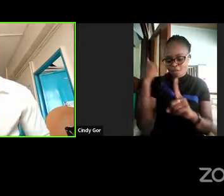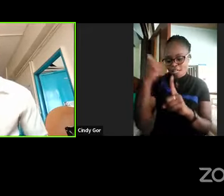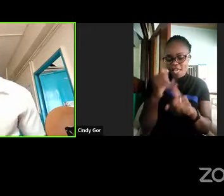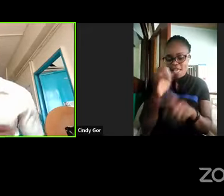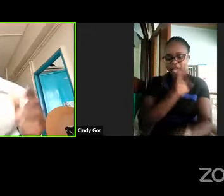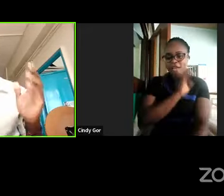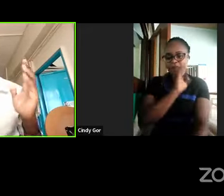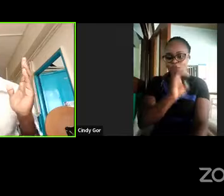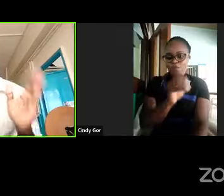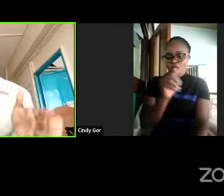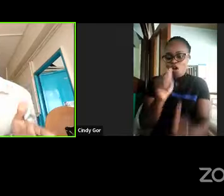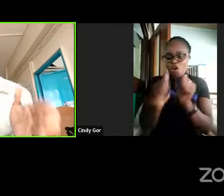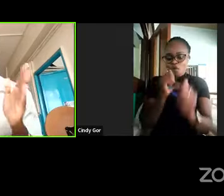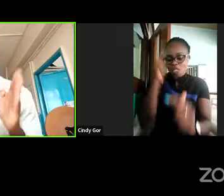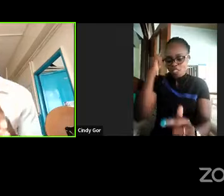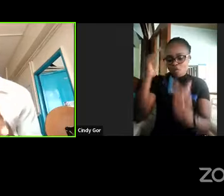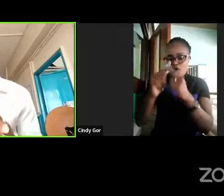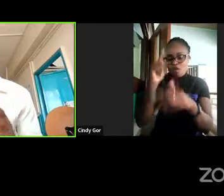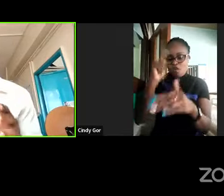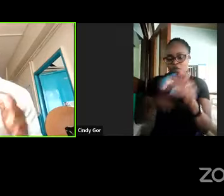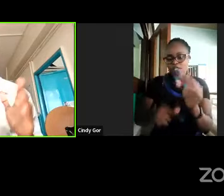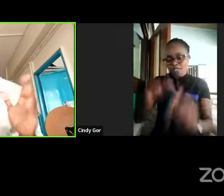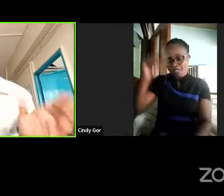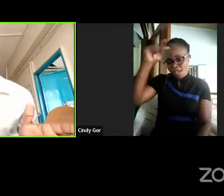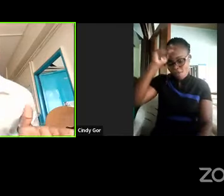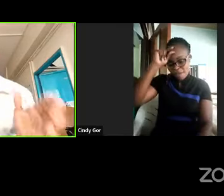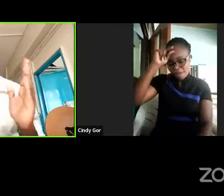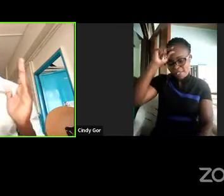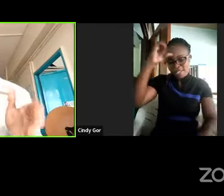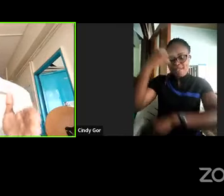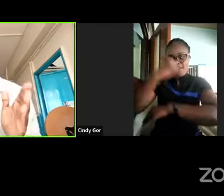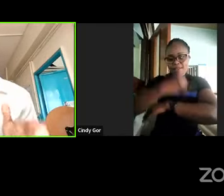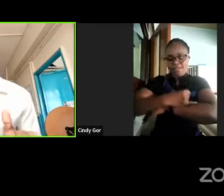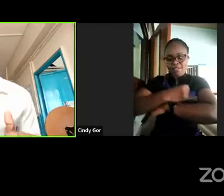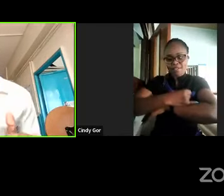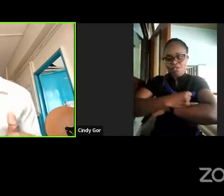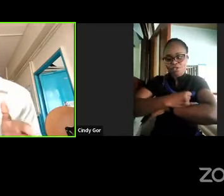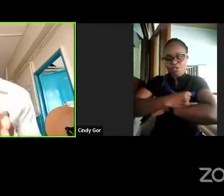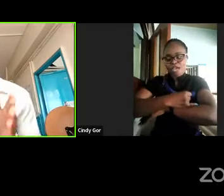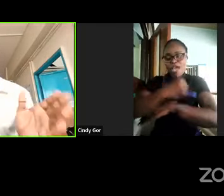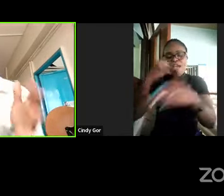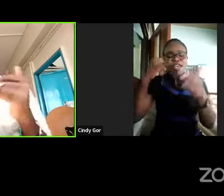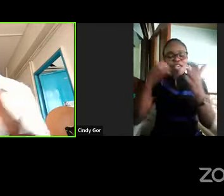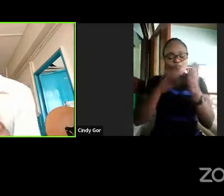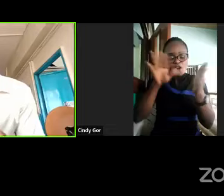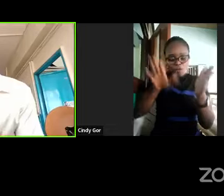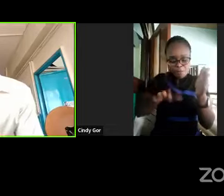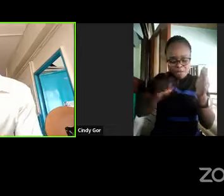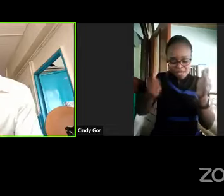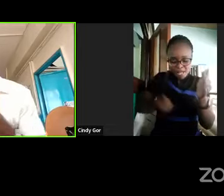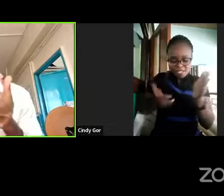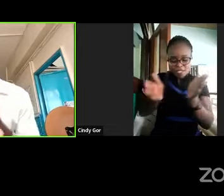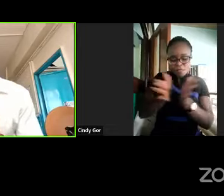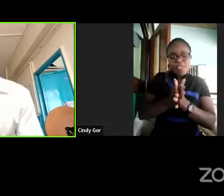will be able to ensure that governments and institutions involve women and girls with disabilities in policy ideation, policy